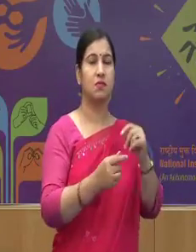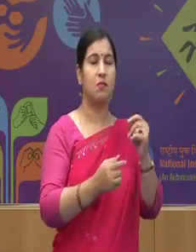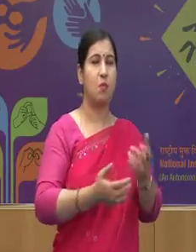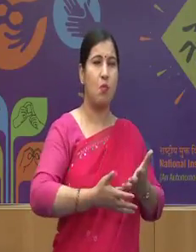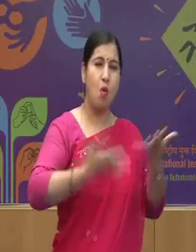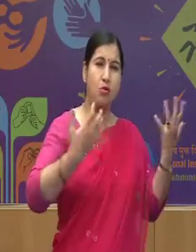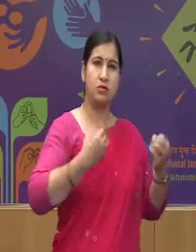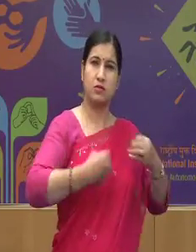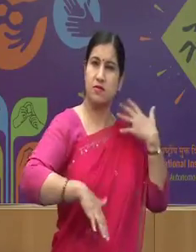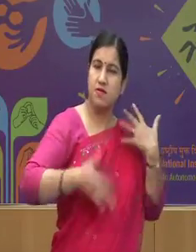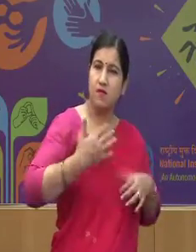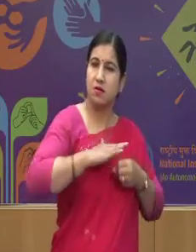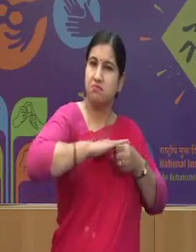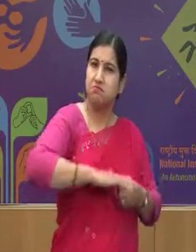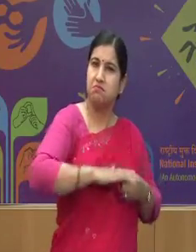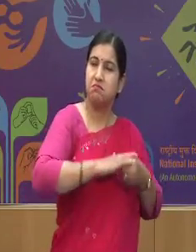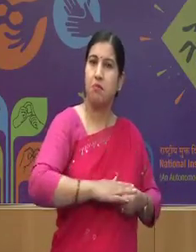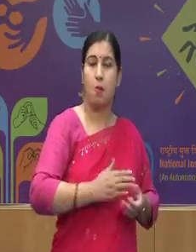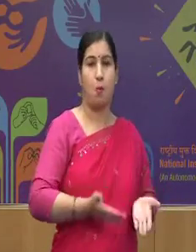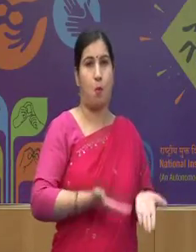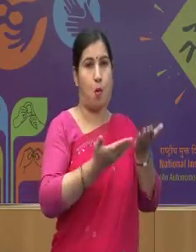and poverty in these countries.